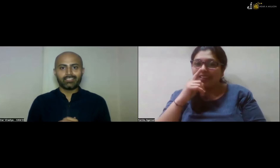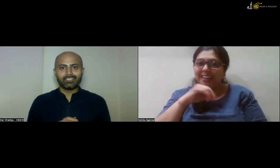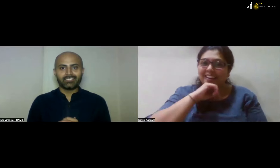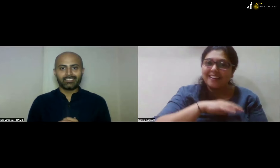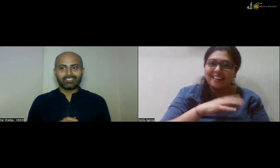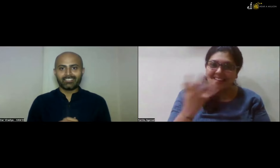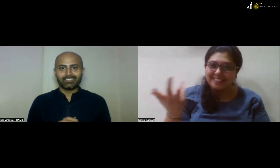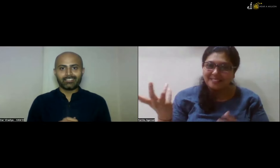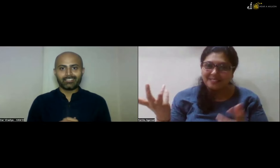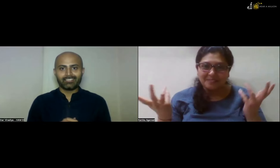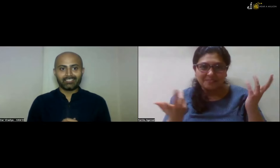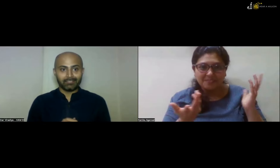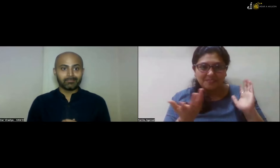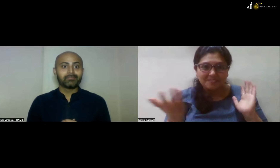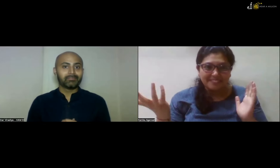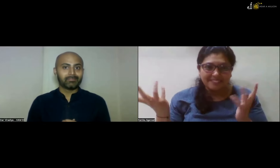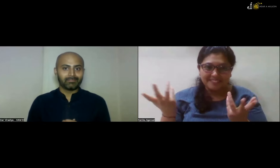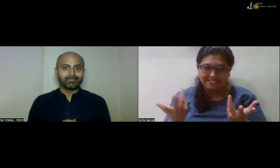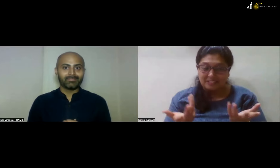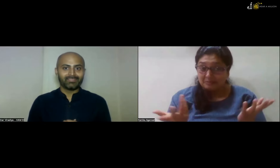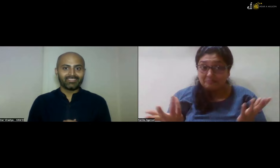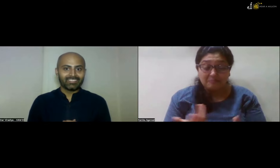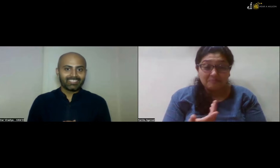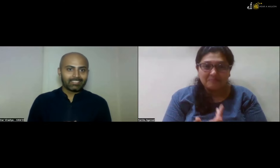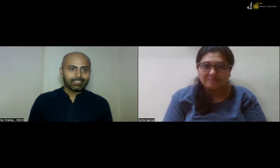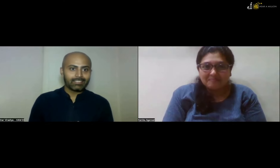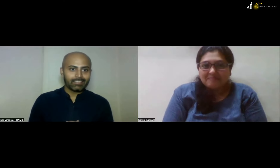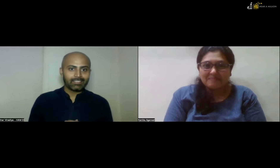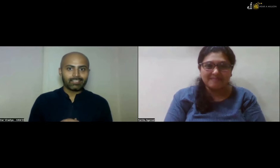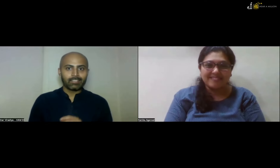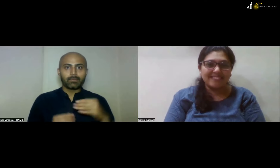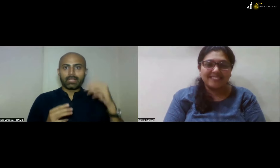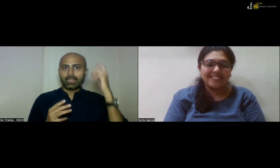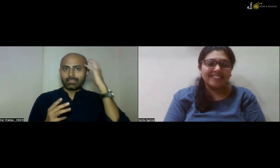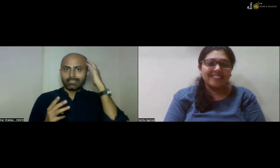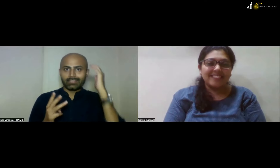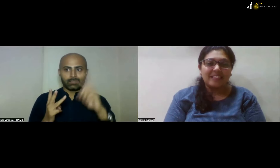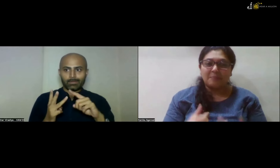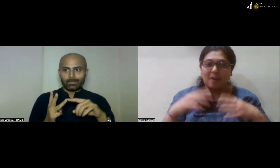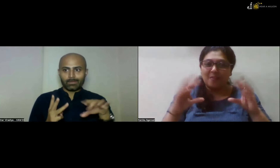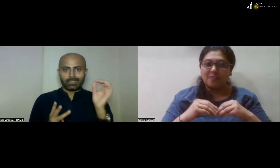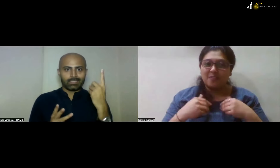So are there any young girls out there in the audience? No questions from any young women?